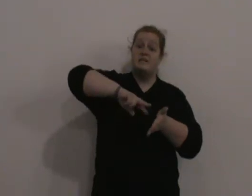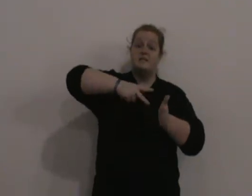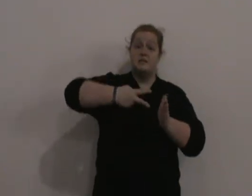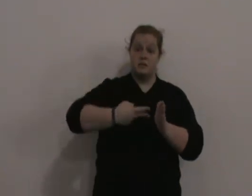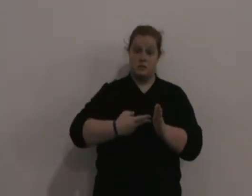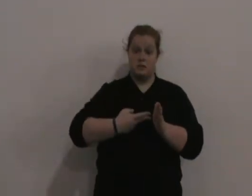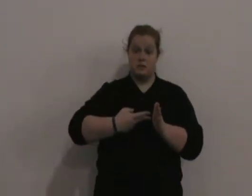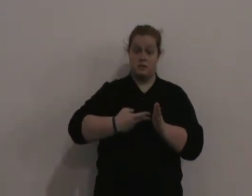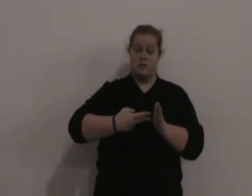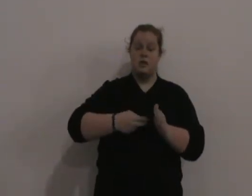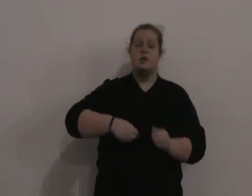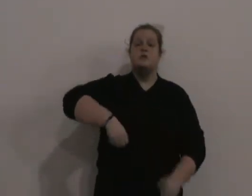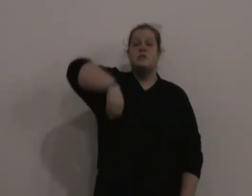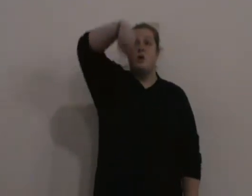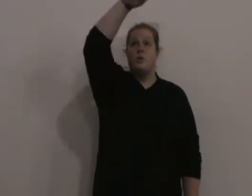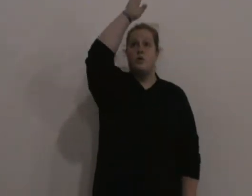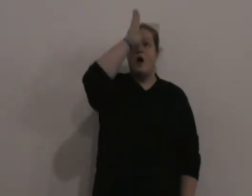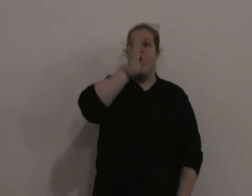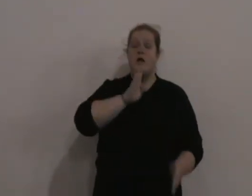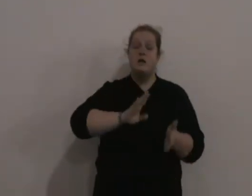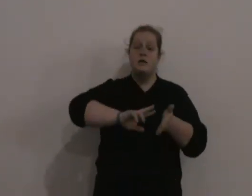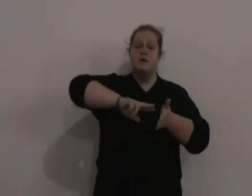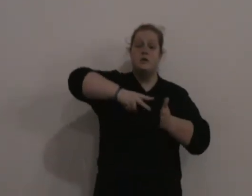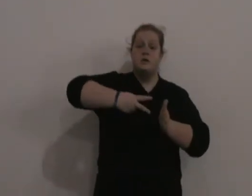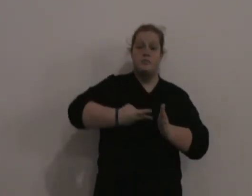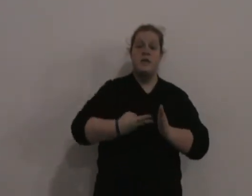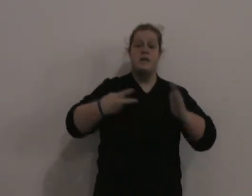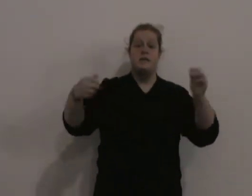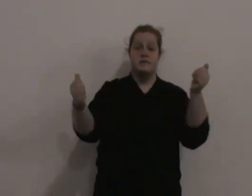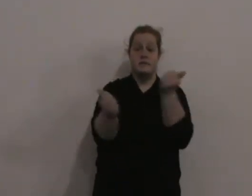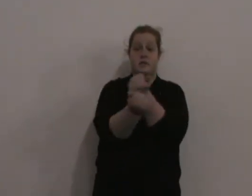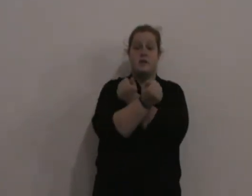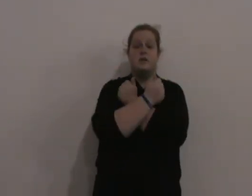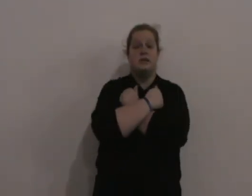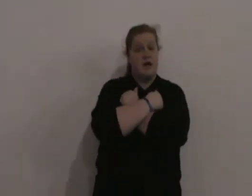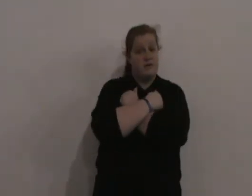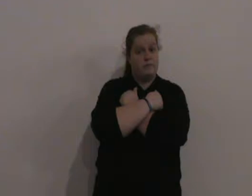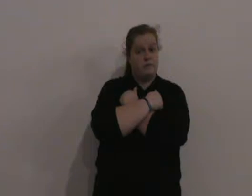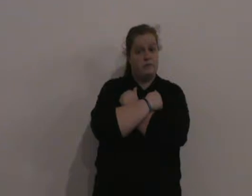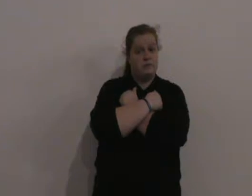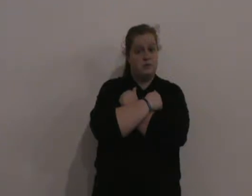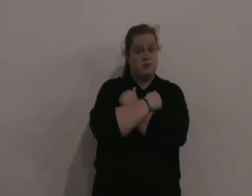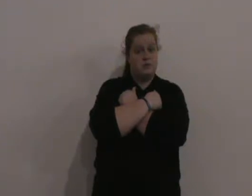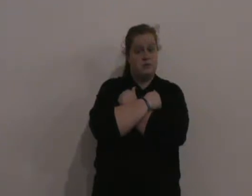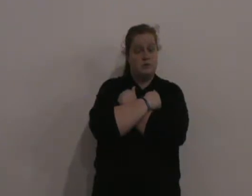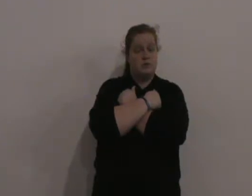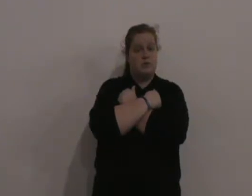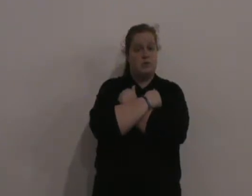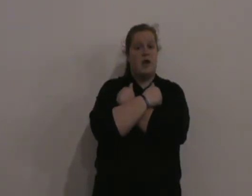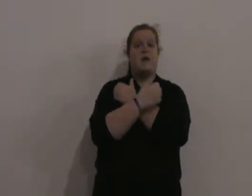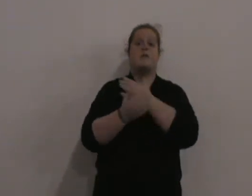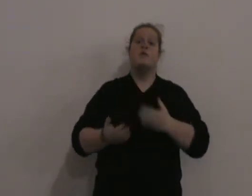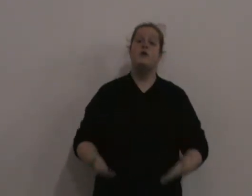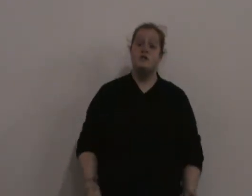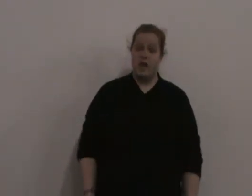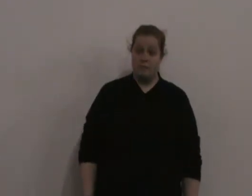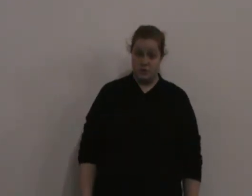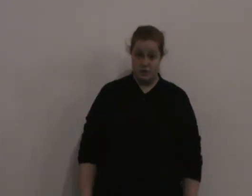means. So God means love. And the third time you do